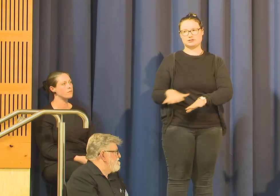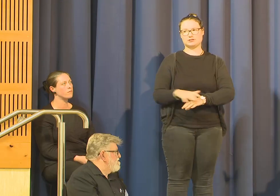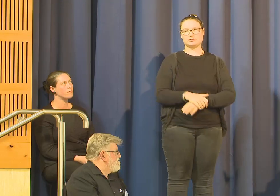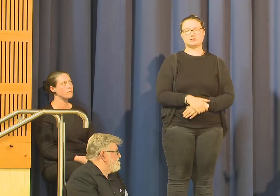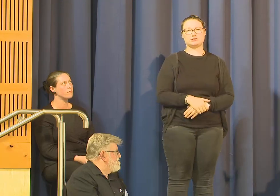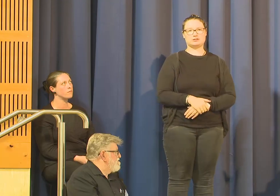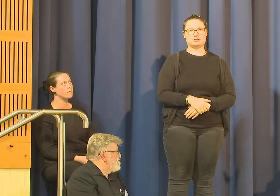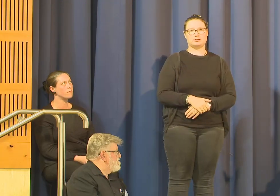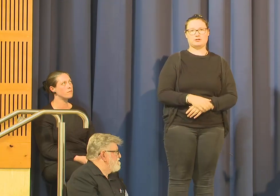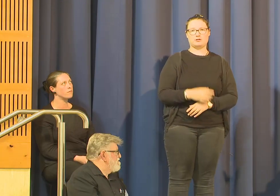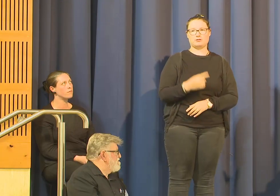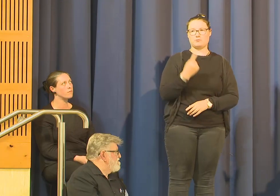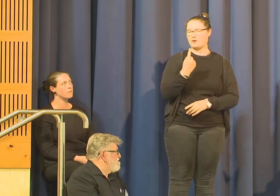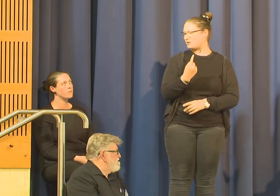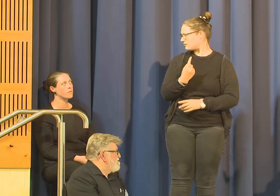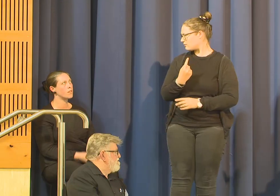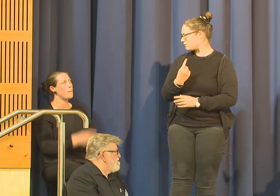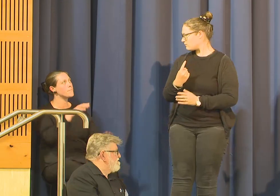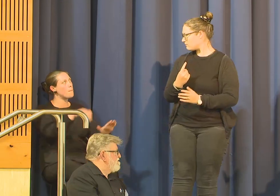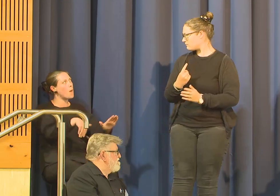One of those being the mine.